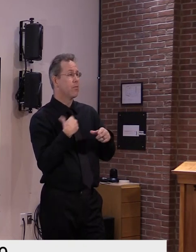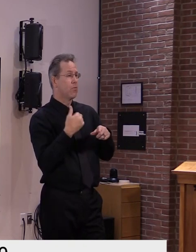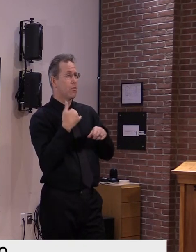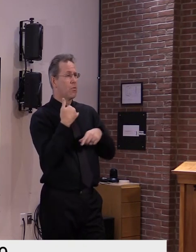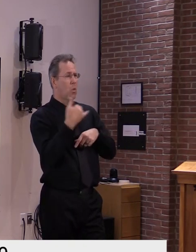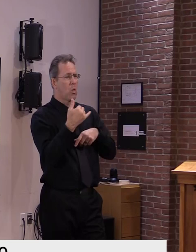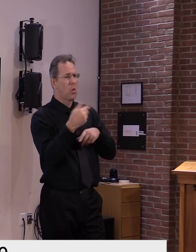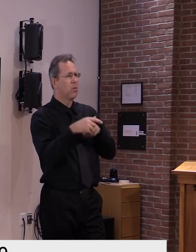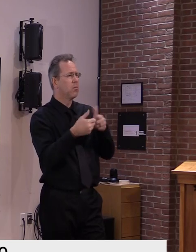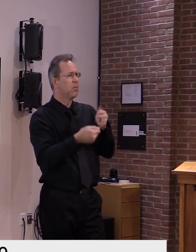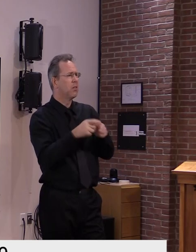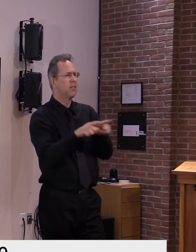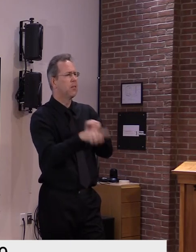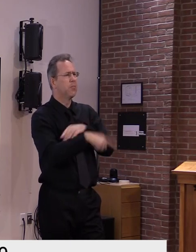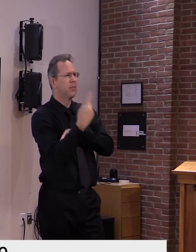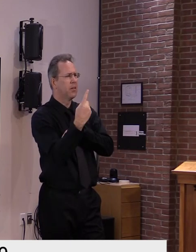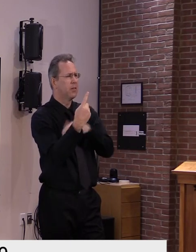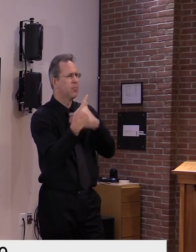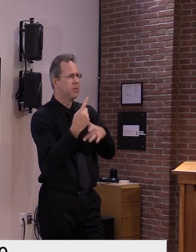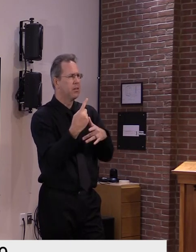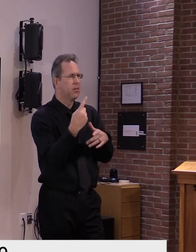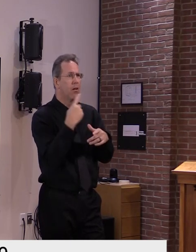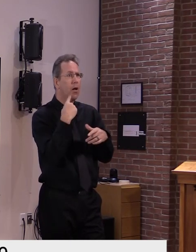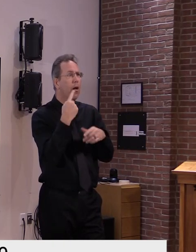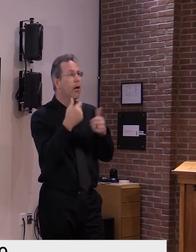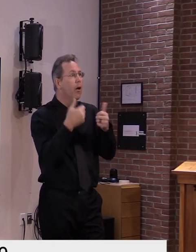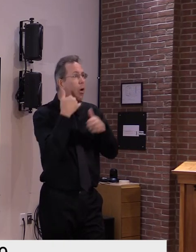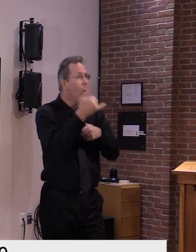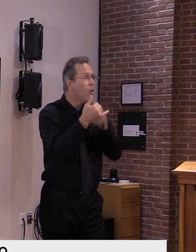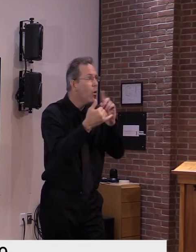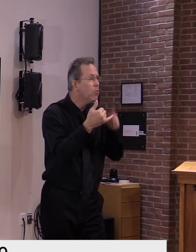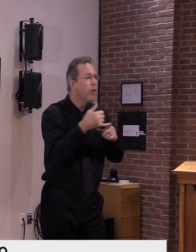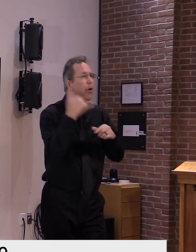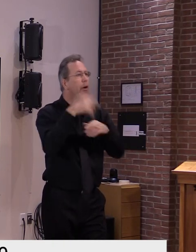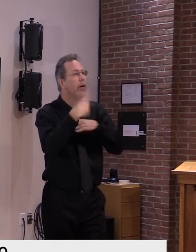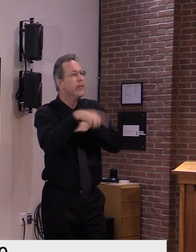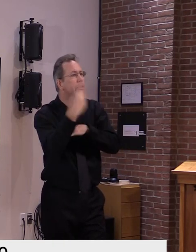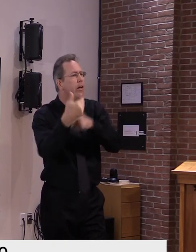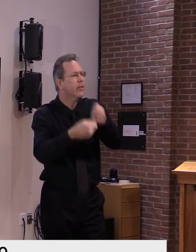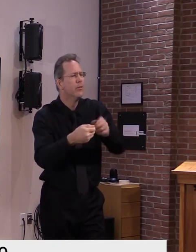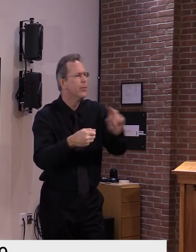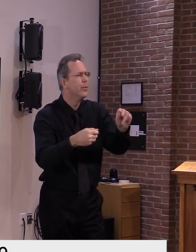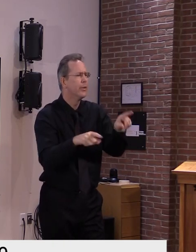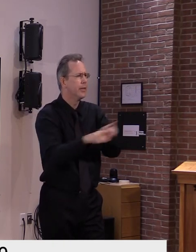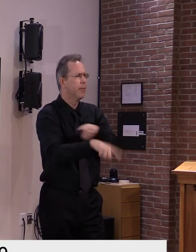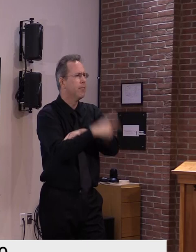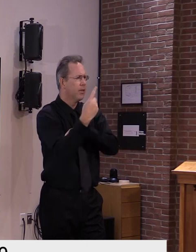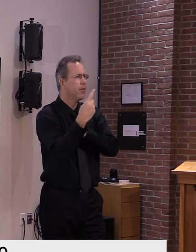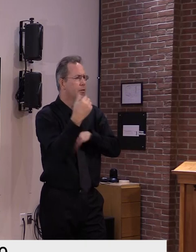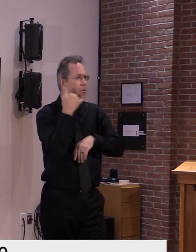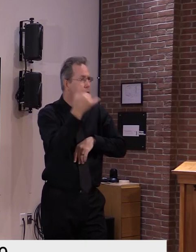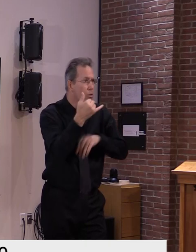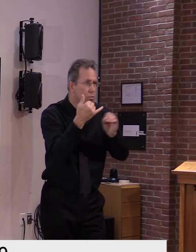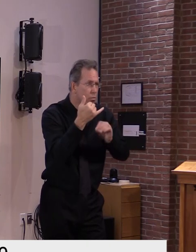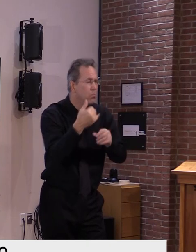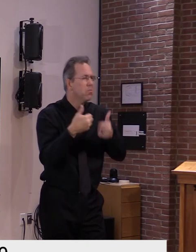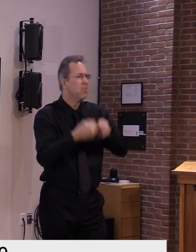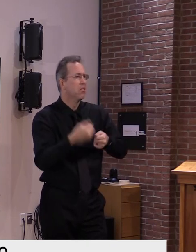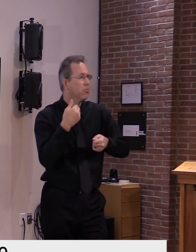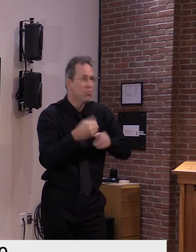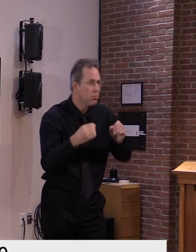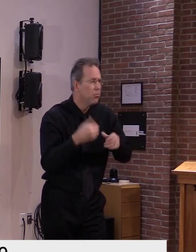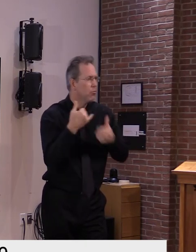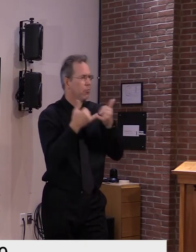later. This is just a very early, quick mechanism to connect with the person, get them familiar with our website, get